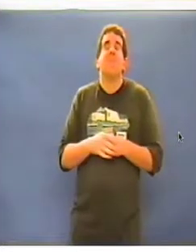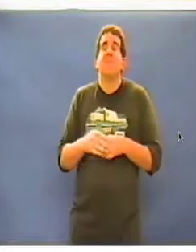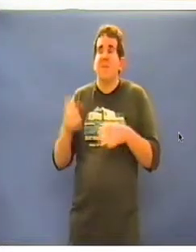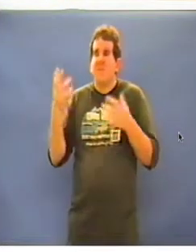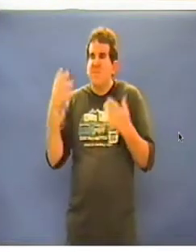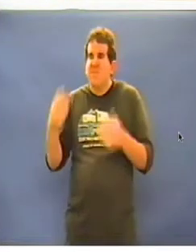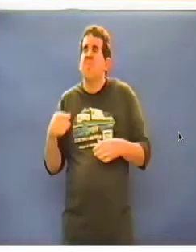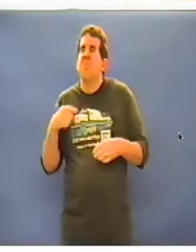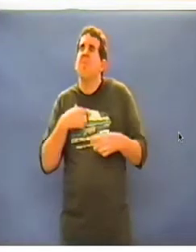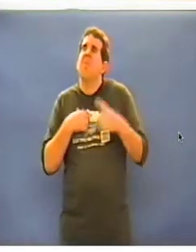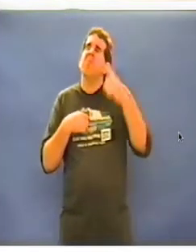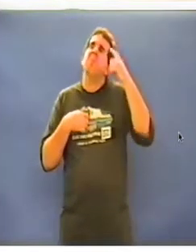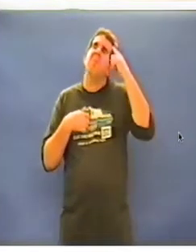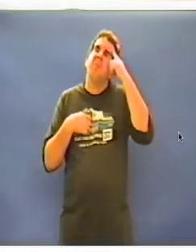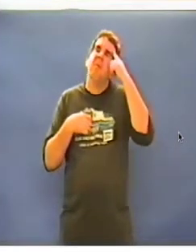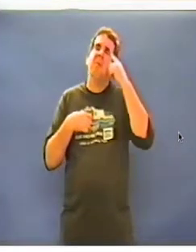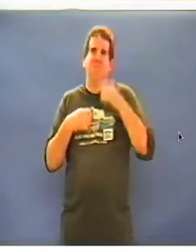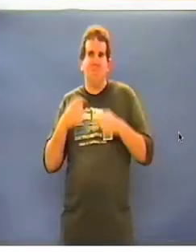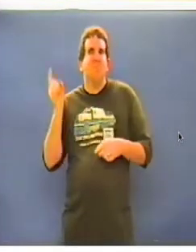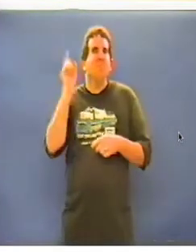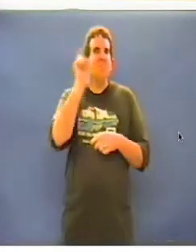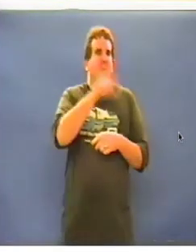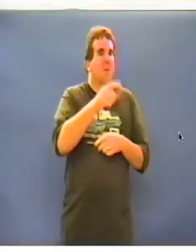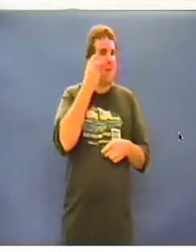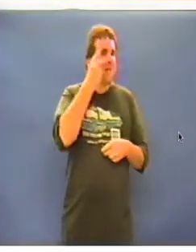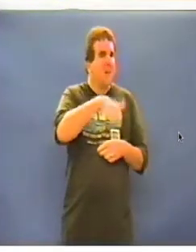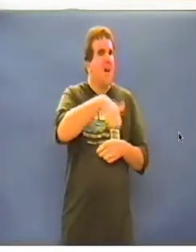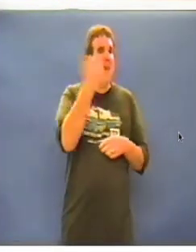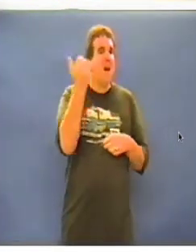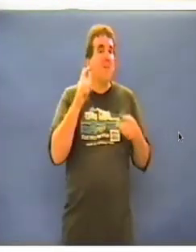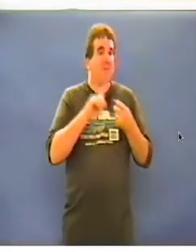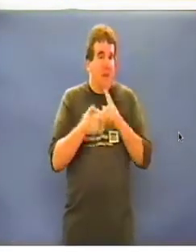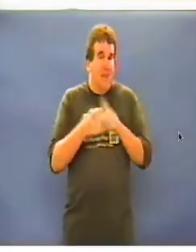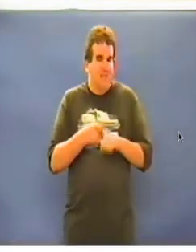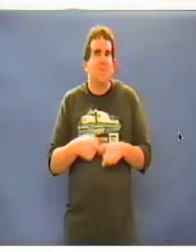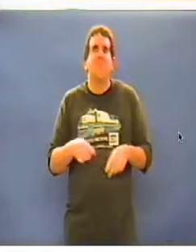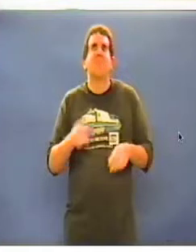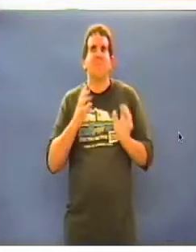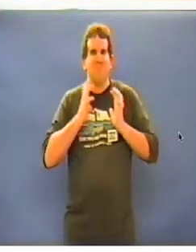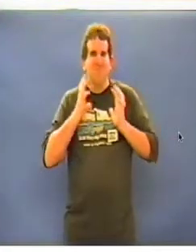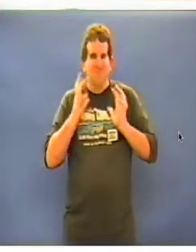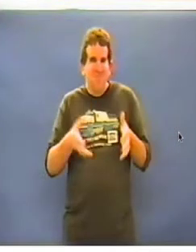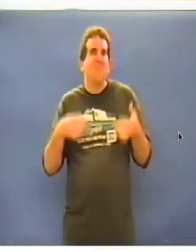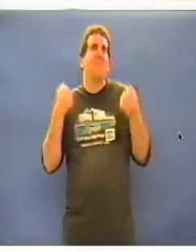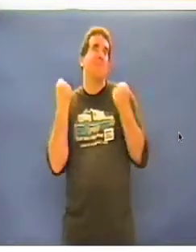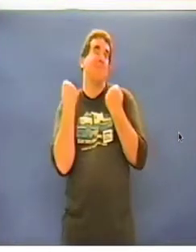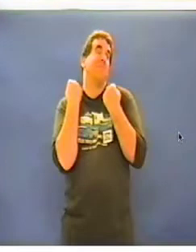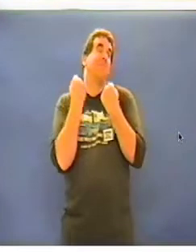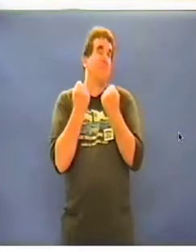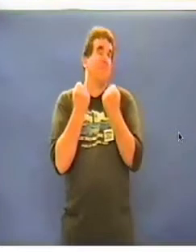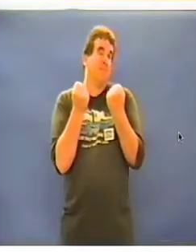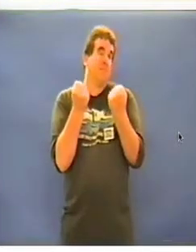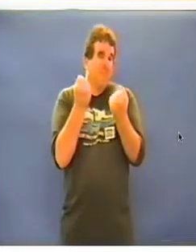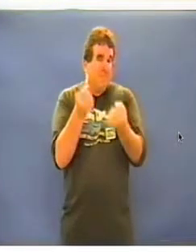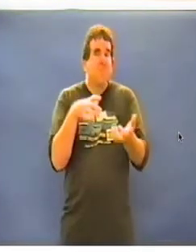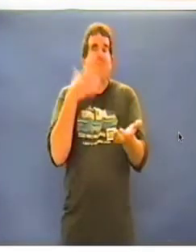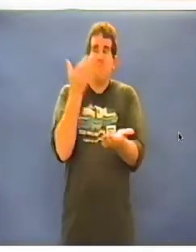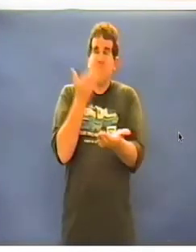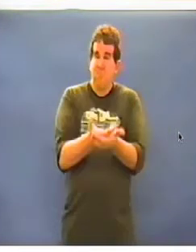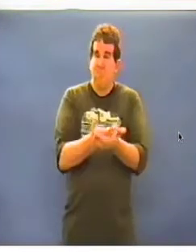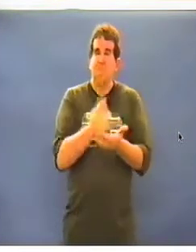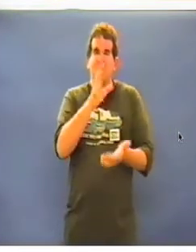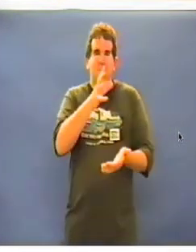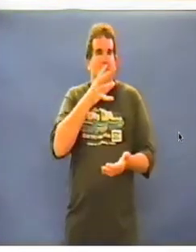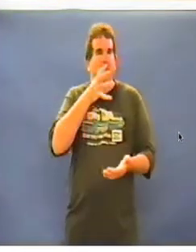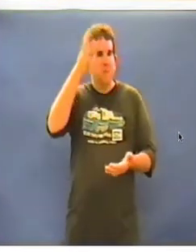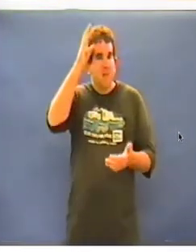let him know that I hadn't heard him call out because I was deaf. And so I get